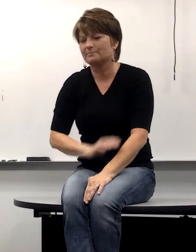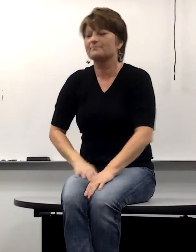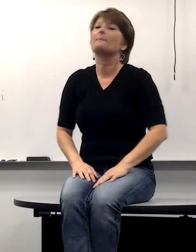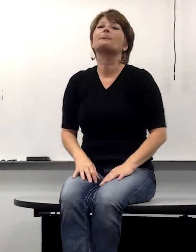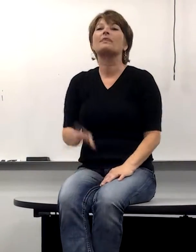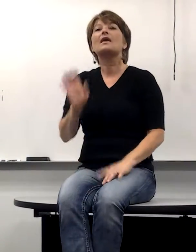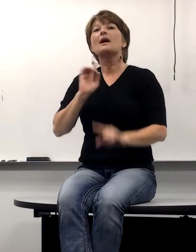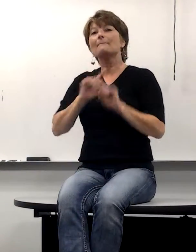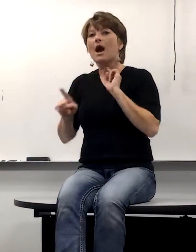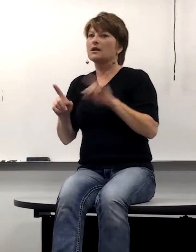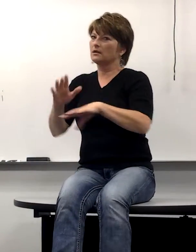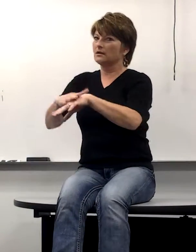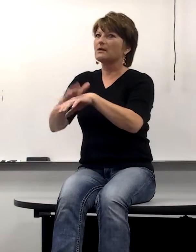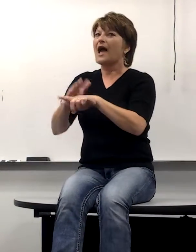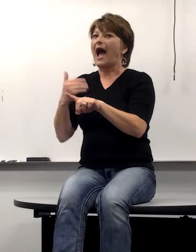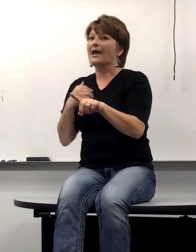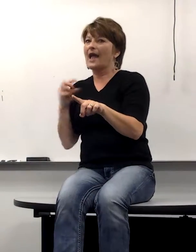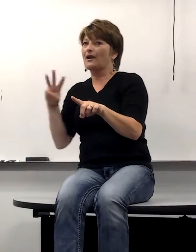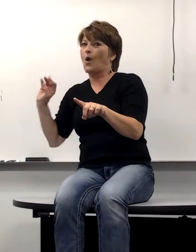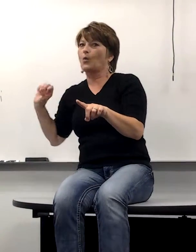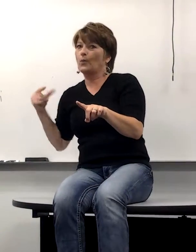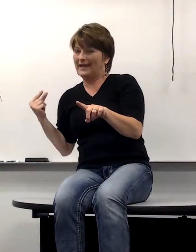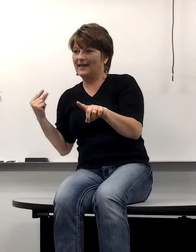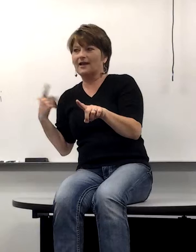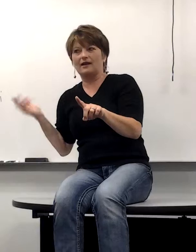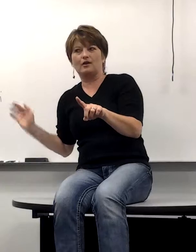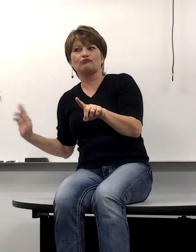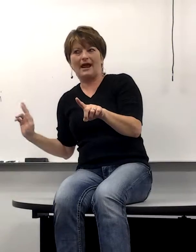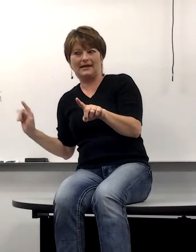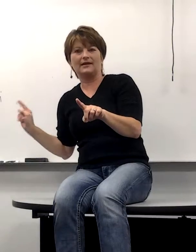It was cute. But I have to warn you,